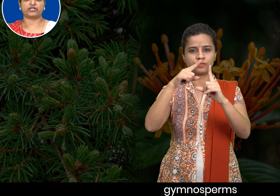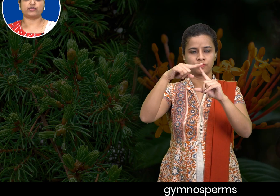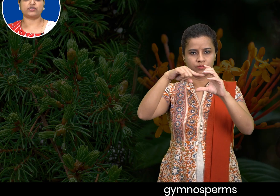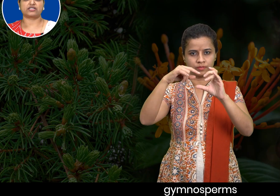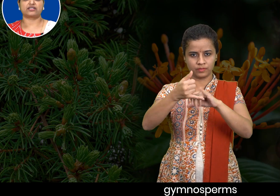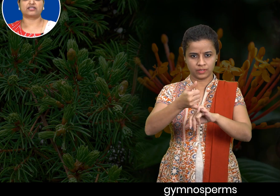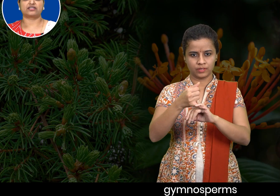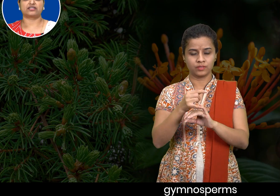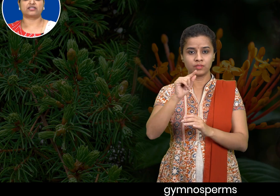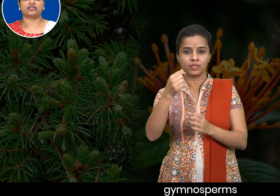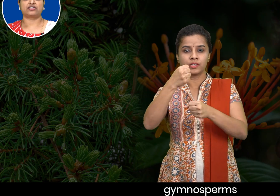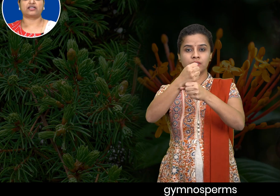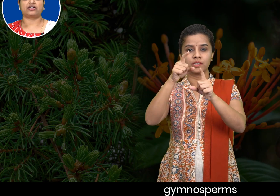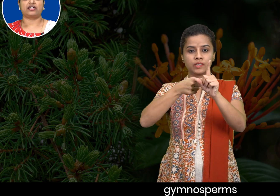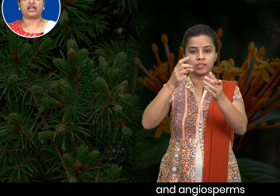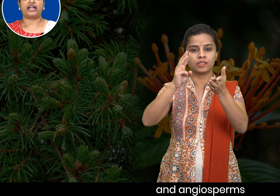gymnosperms